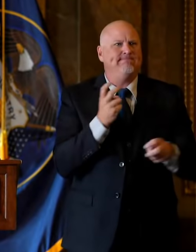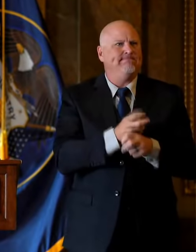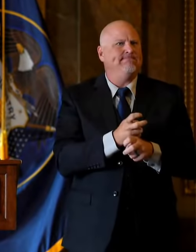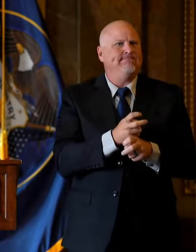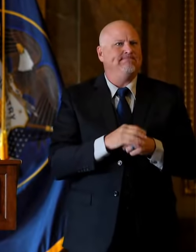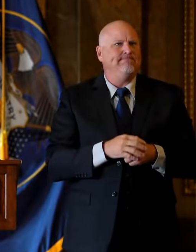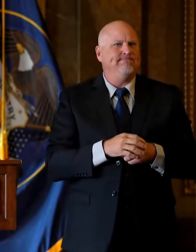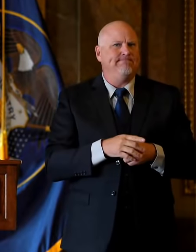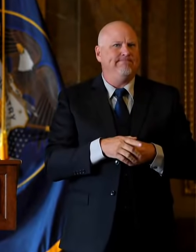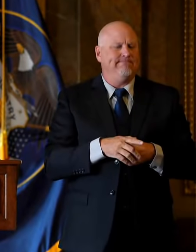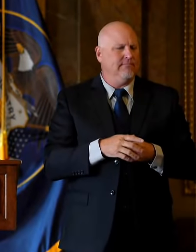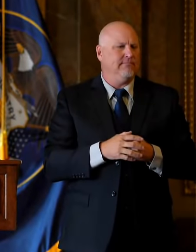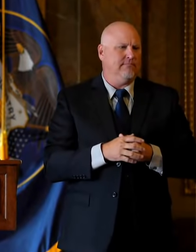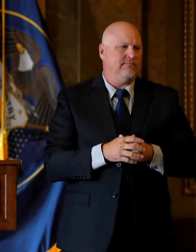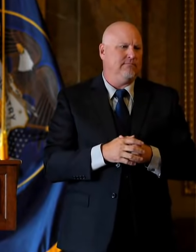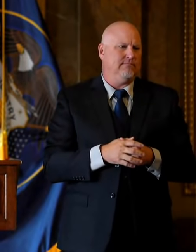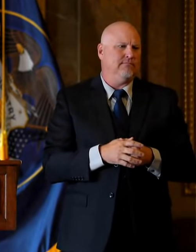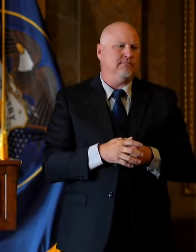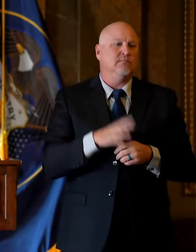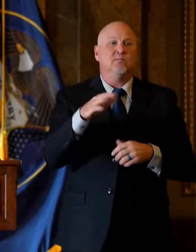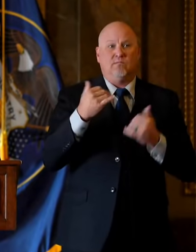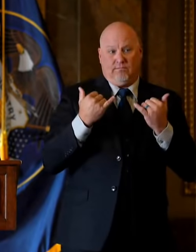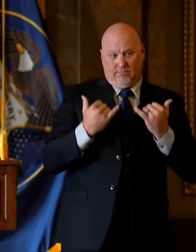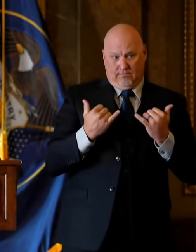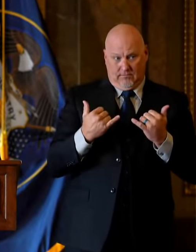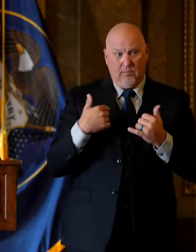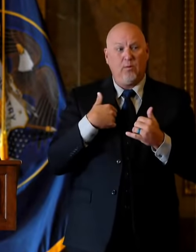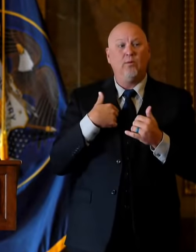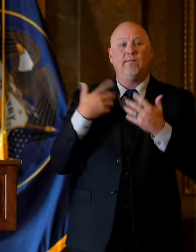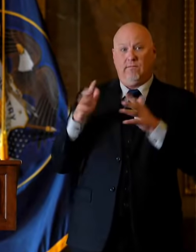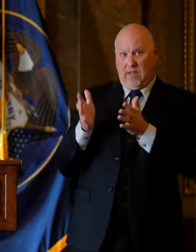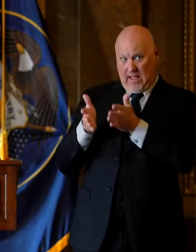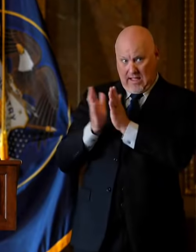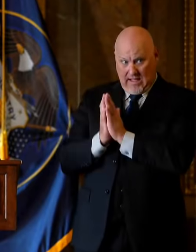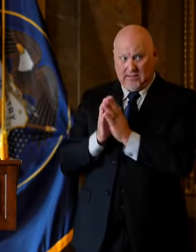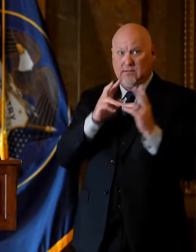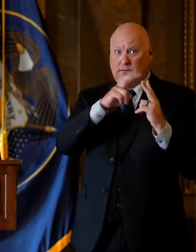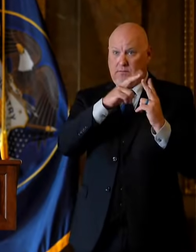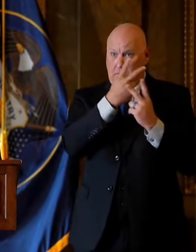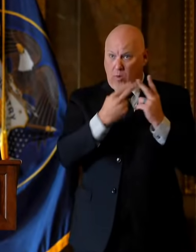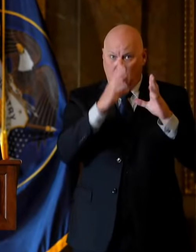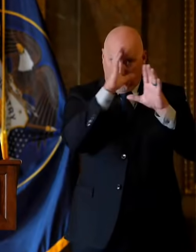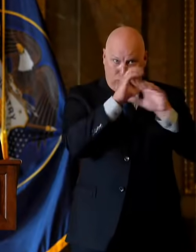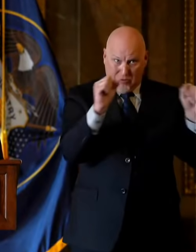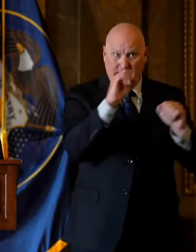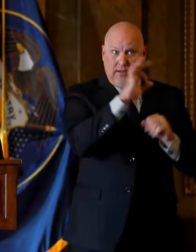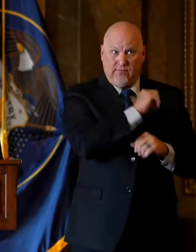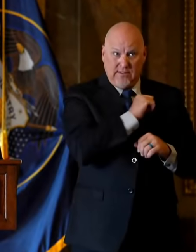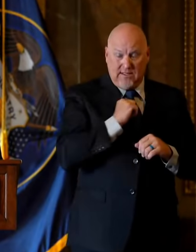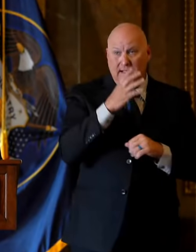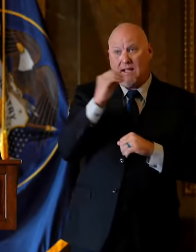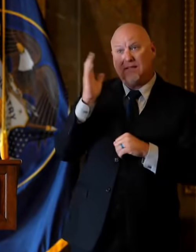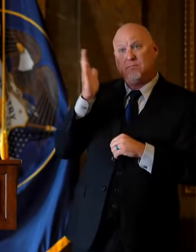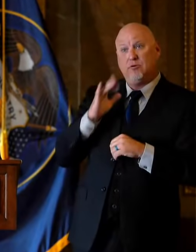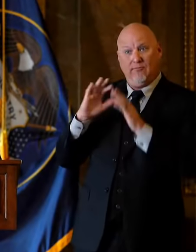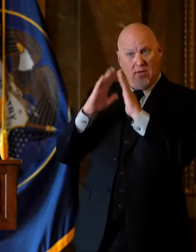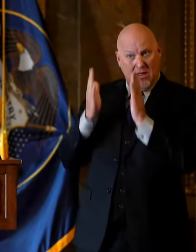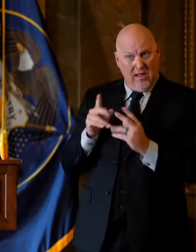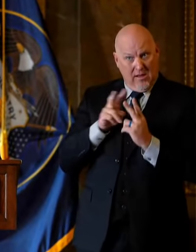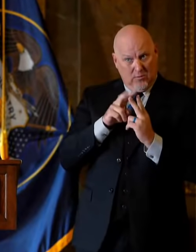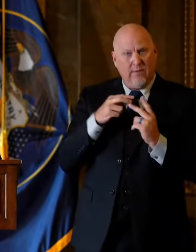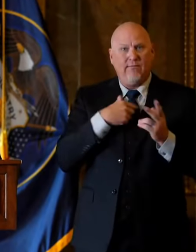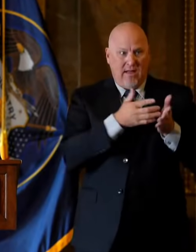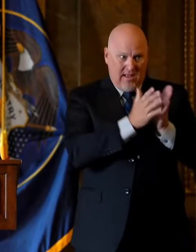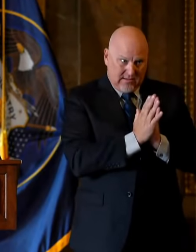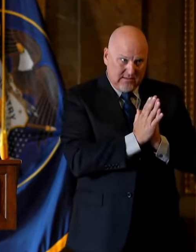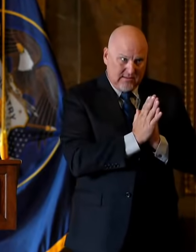we've asked, and the president and speaker have graciously accepted our request to be able to meet with the